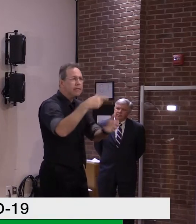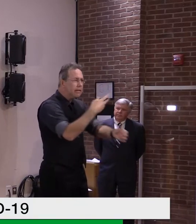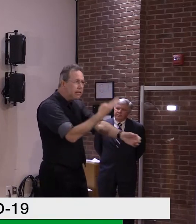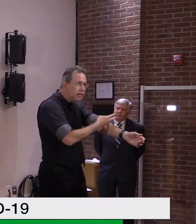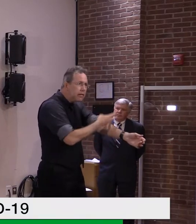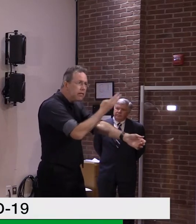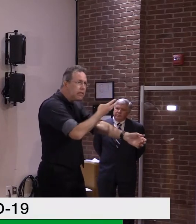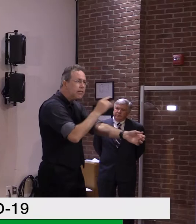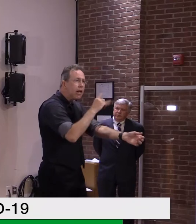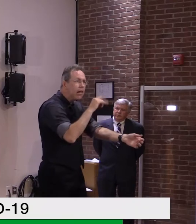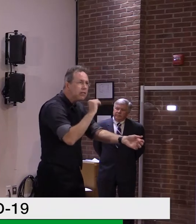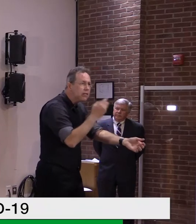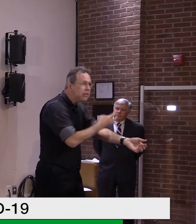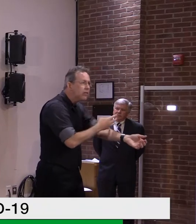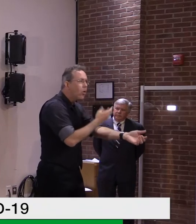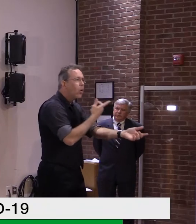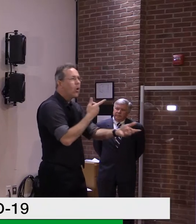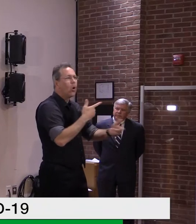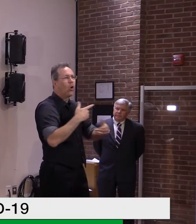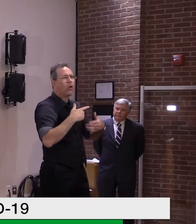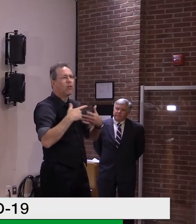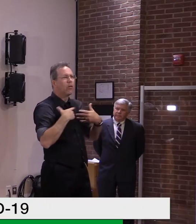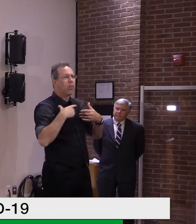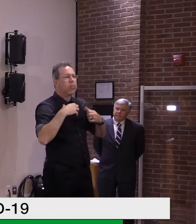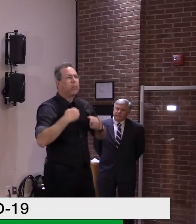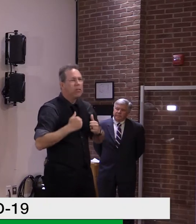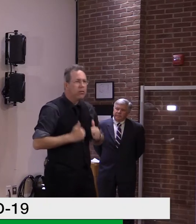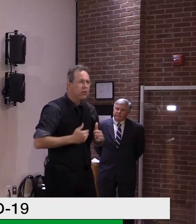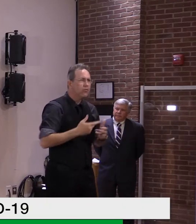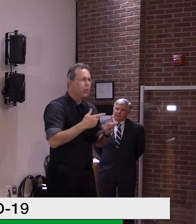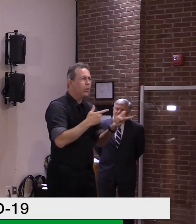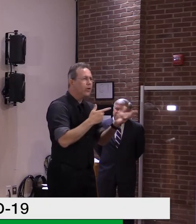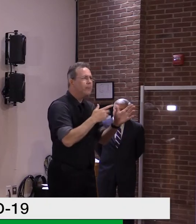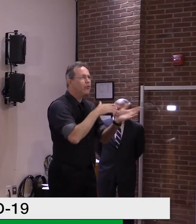is greater than the risk of getting COVID.